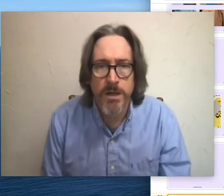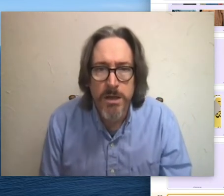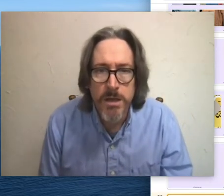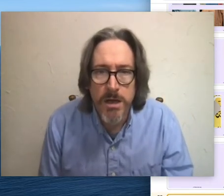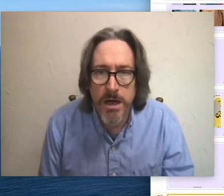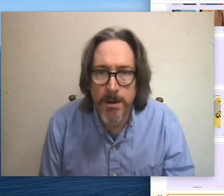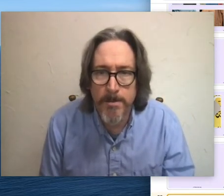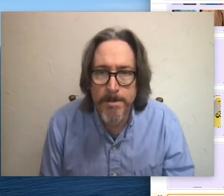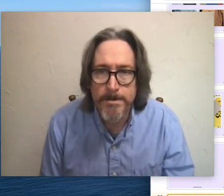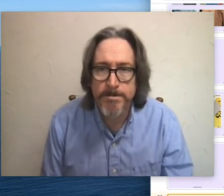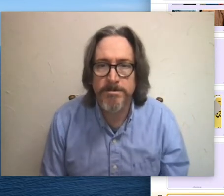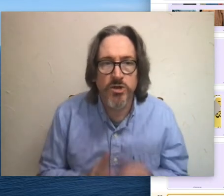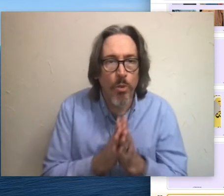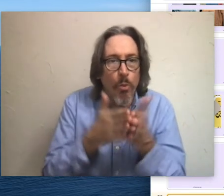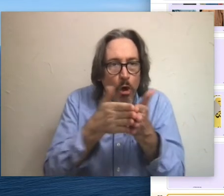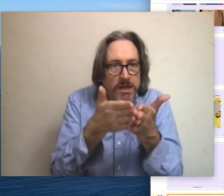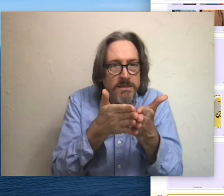favor.